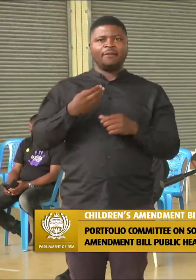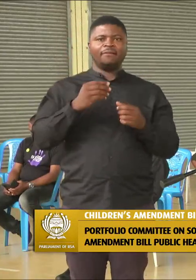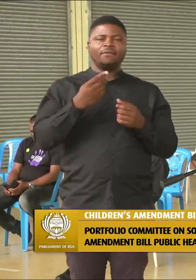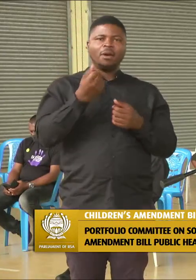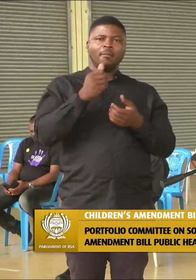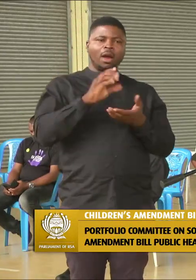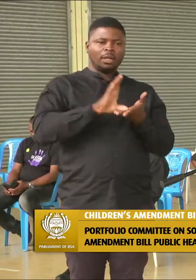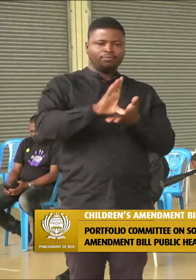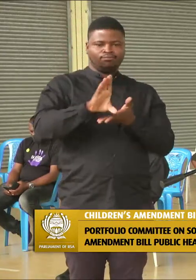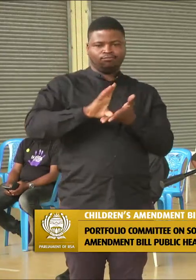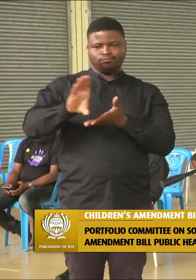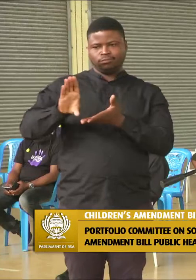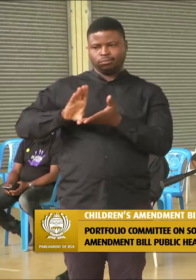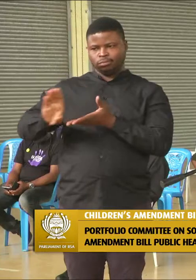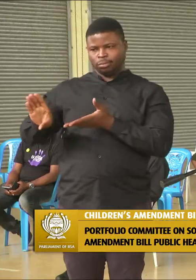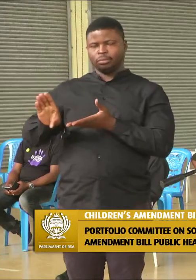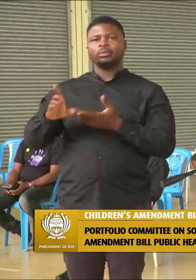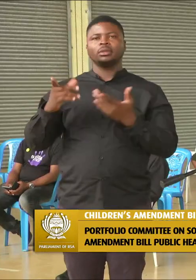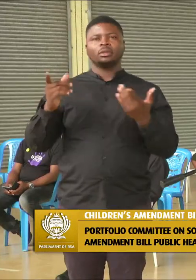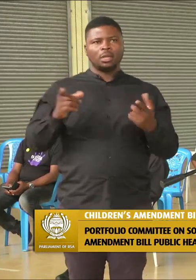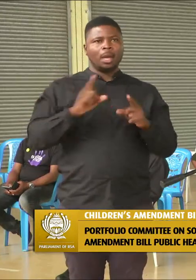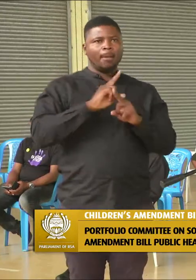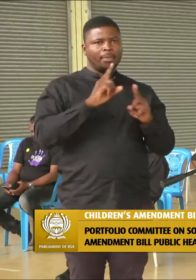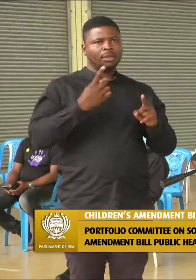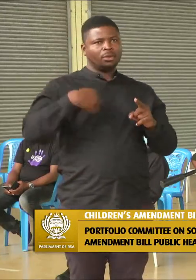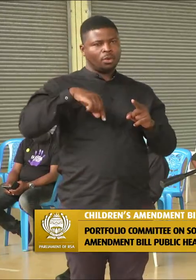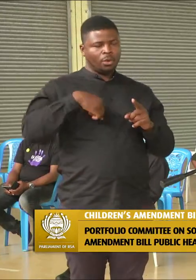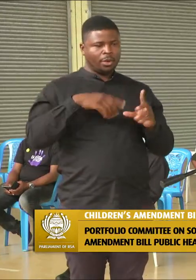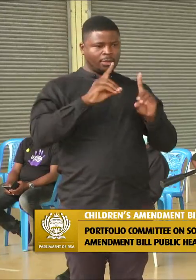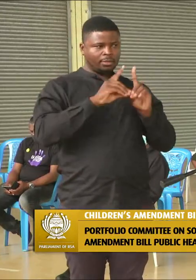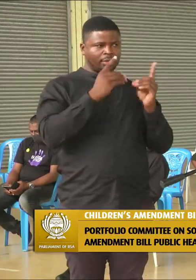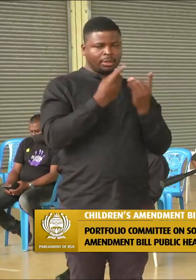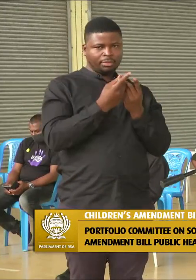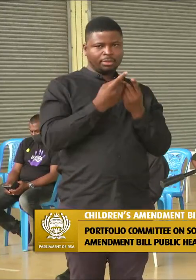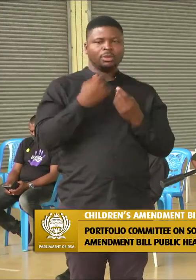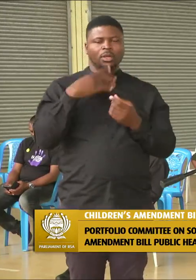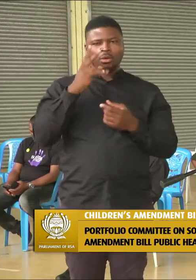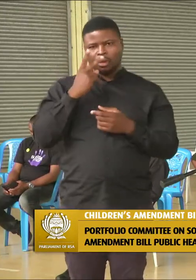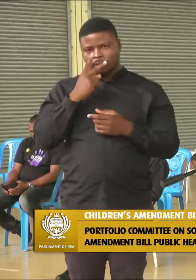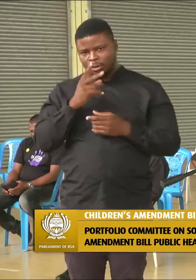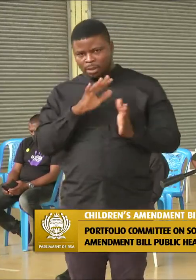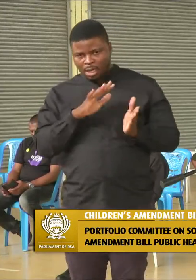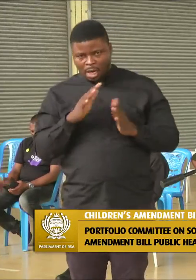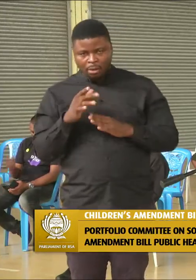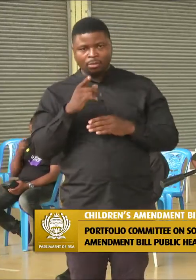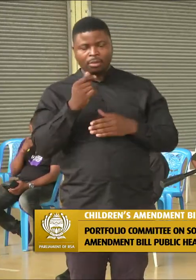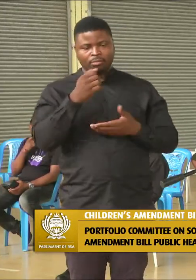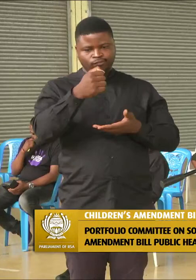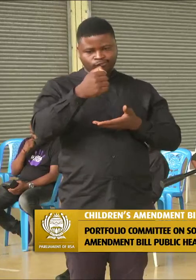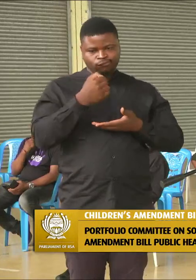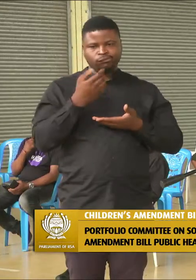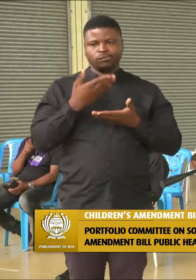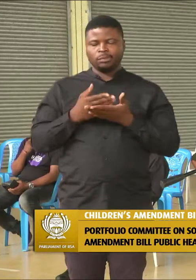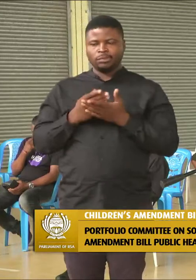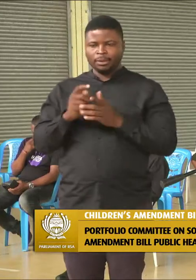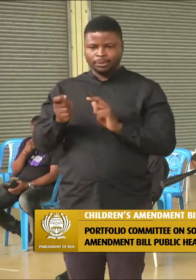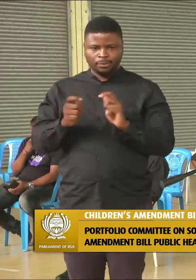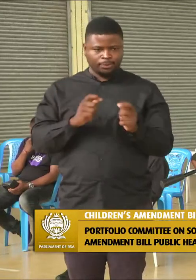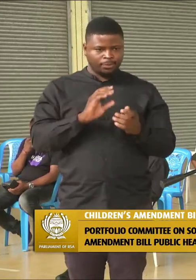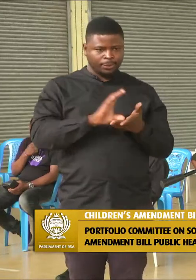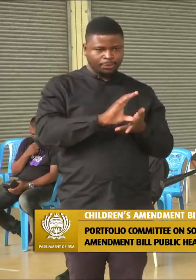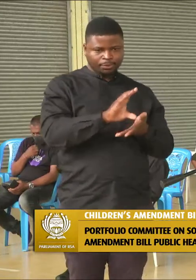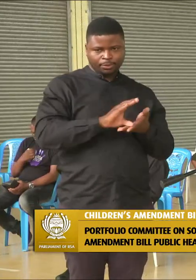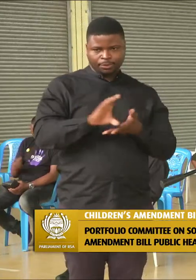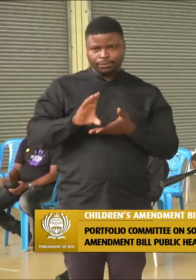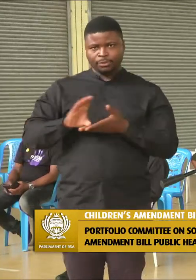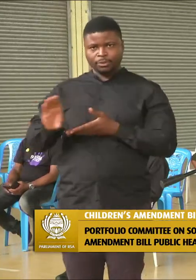as a department sizokwazi ukuthi silekelele the organization le icebo lethu with other organization ukuthi bakwazi ukuthi bathi come